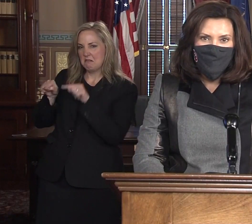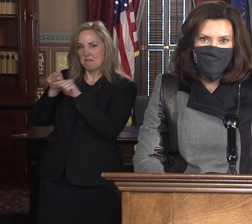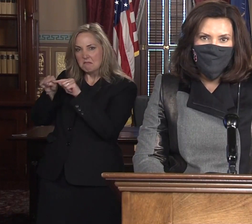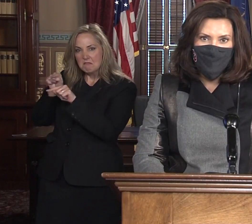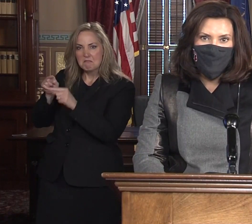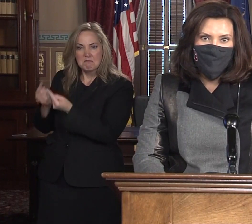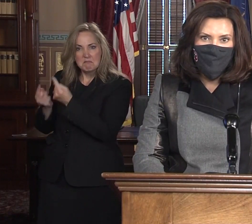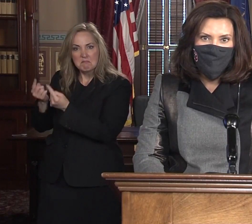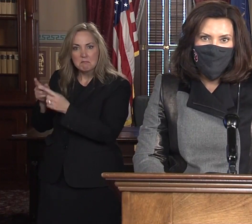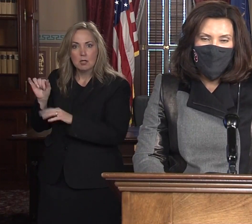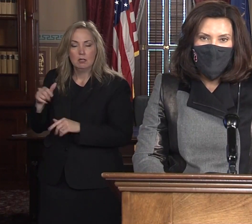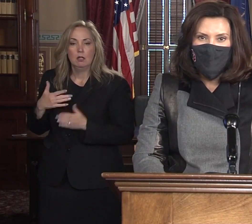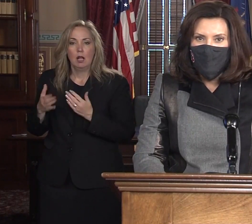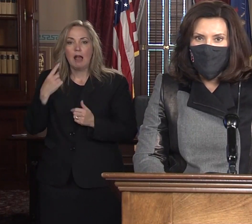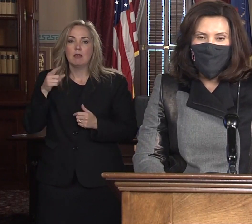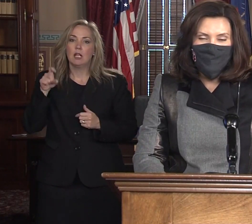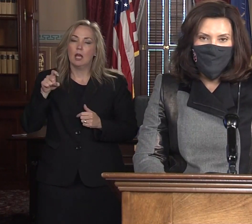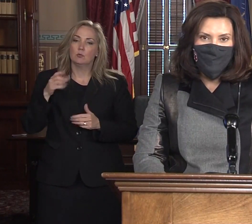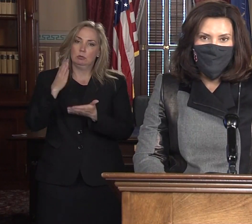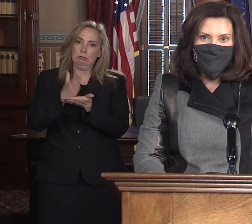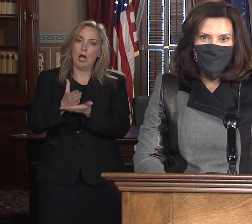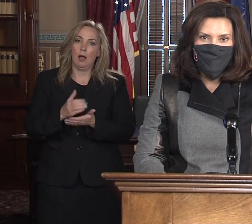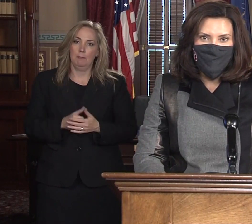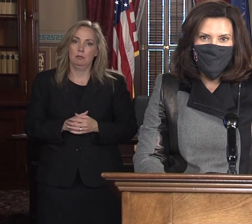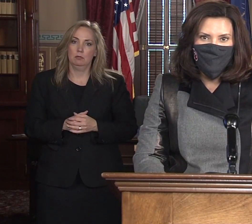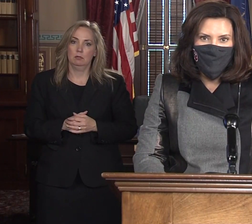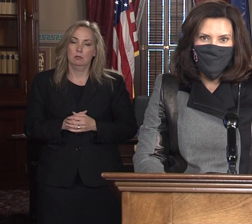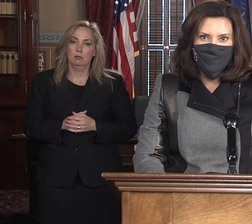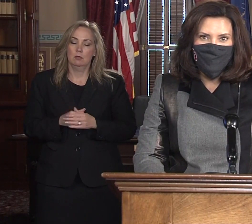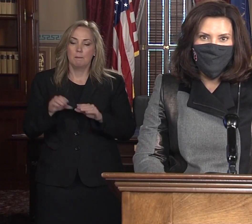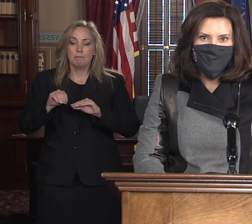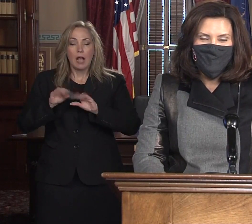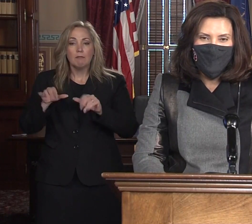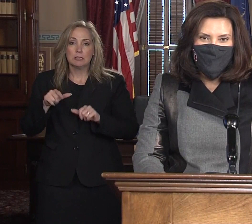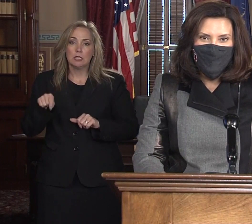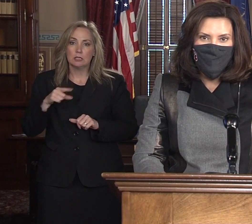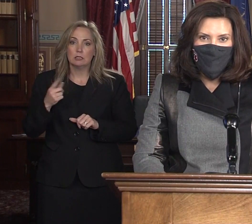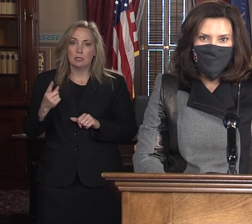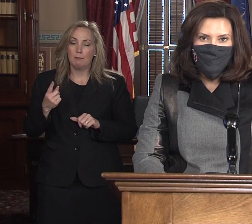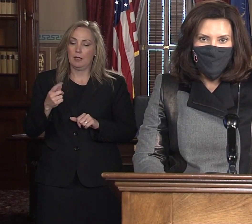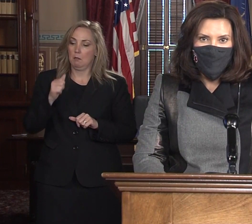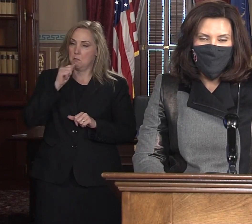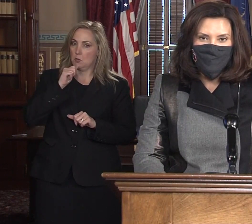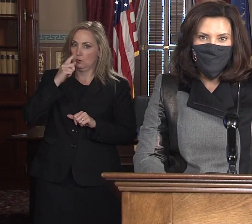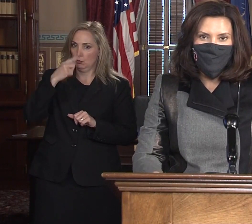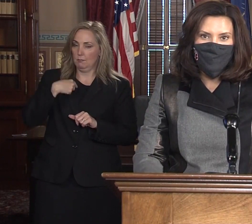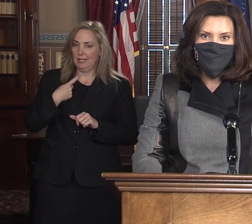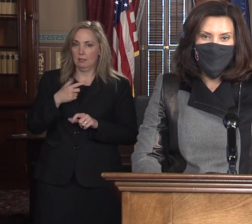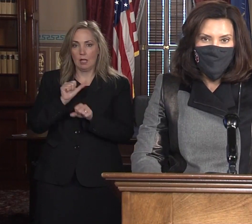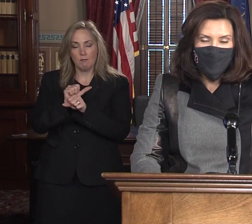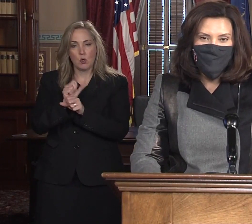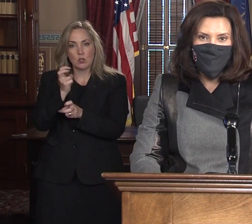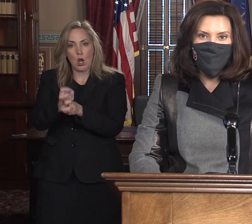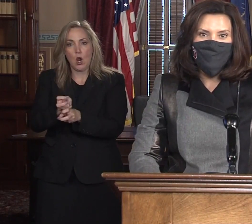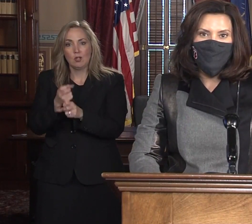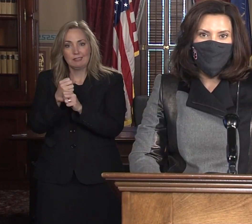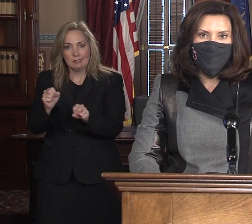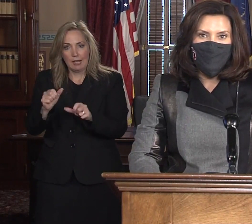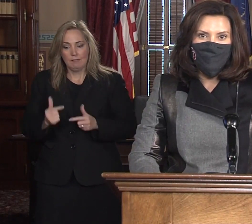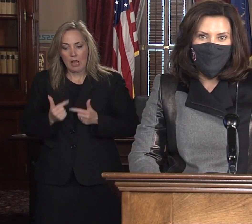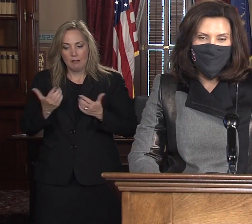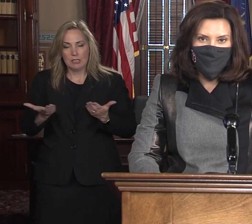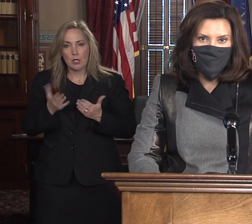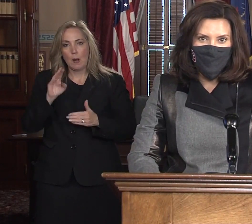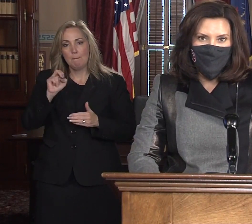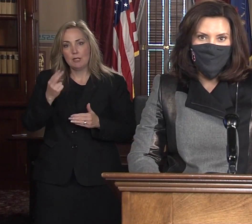think this has to stop. And obviously, this is something that is personal, as I've worked so hard to save lives here in Michigan